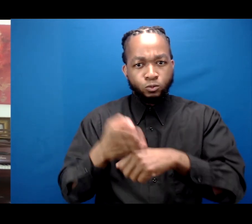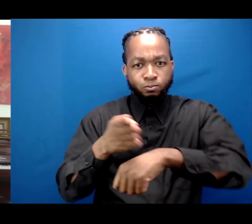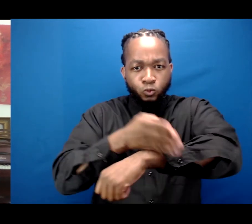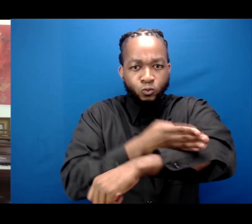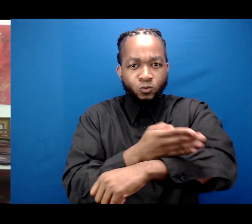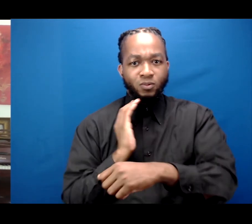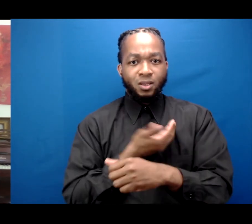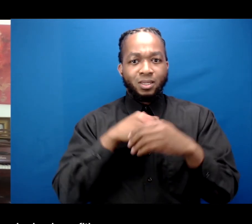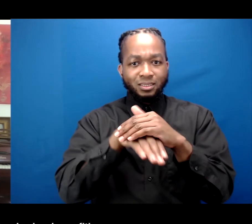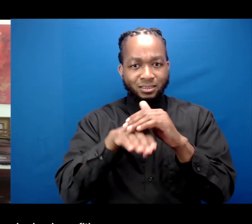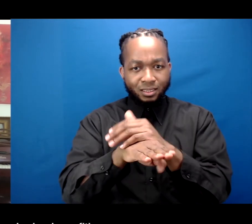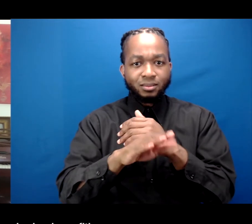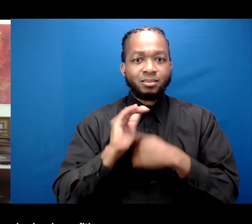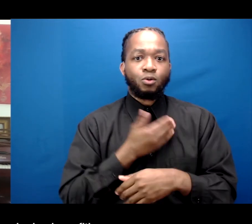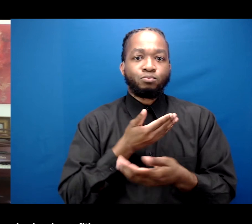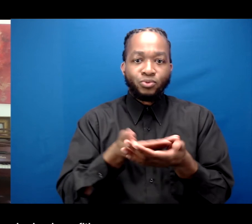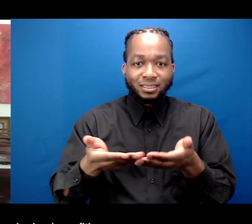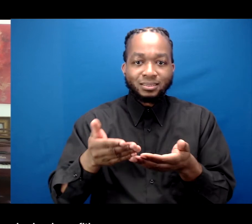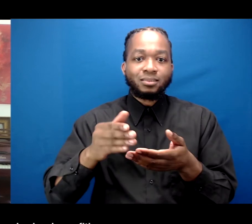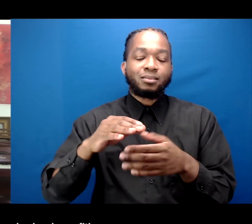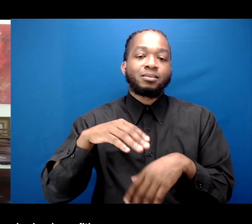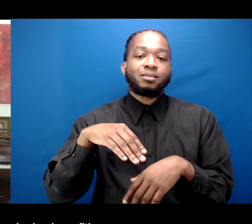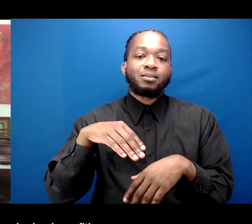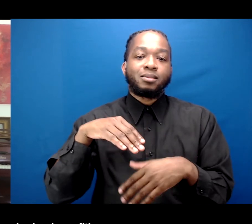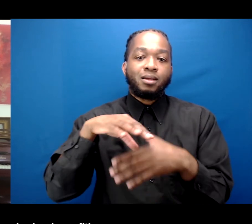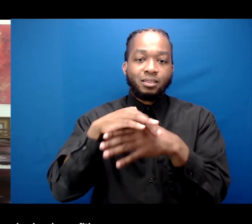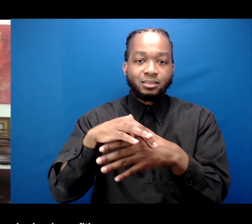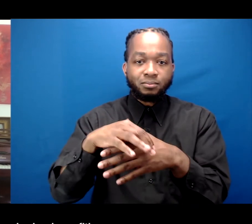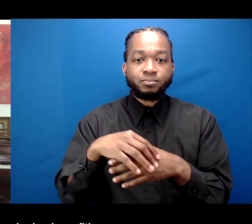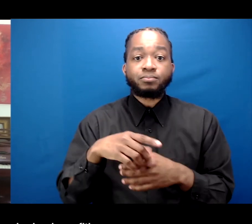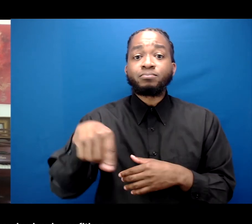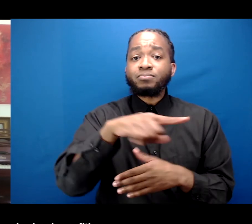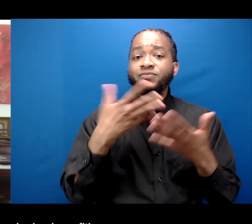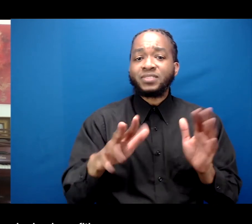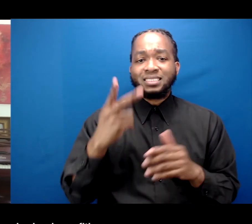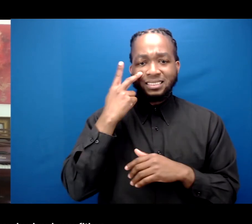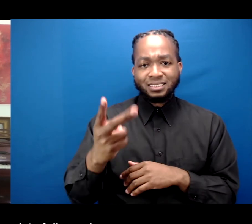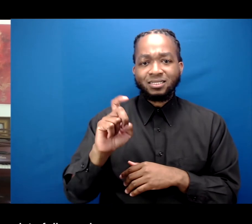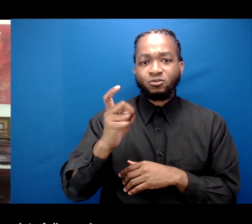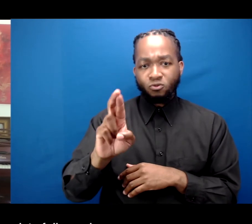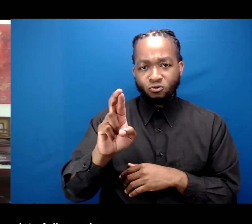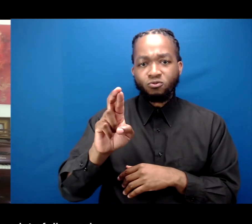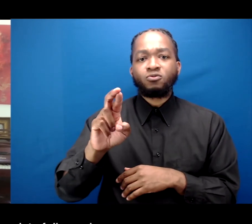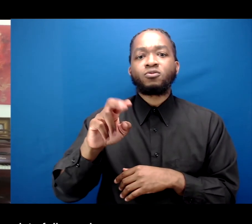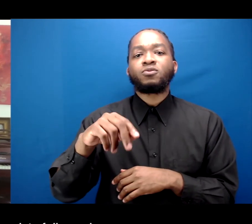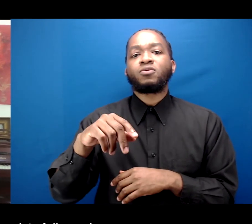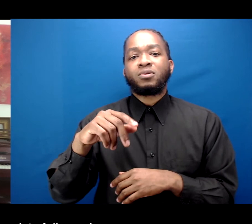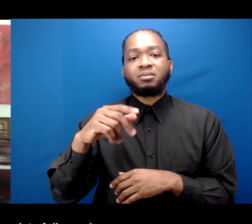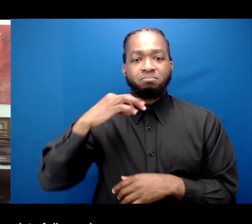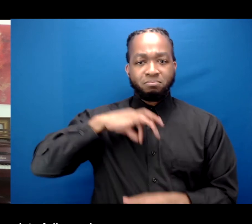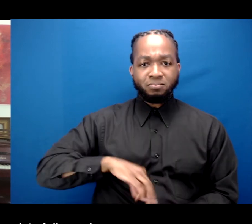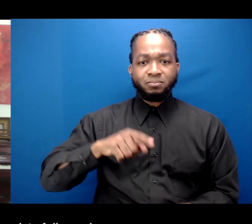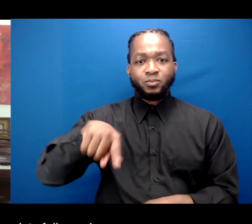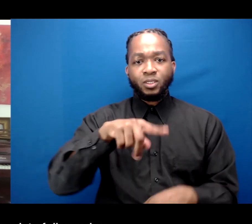content. We already see XR technologies benefiting and being built for persons with disabilities specifically. There's been a